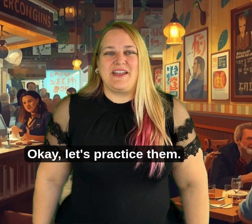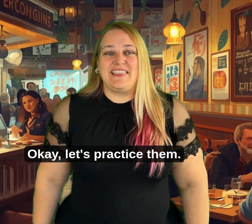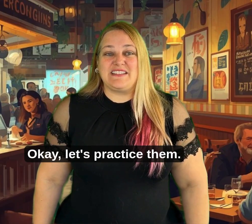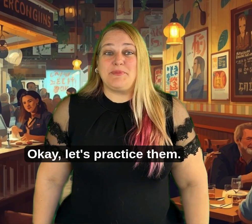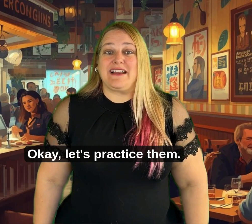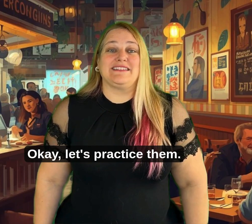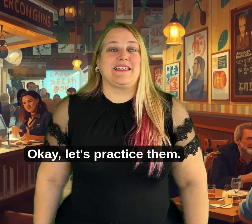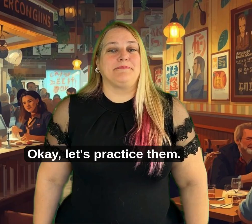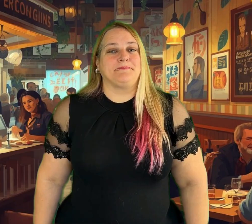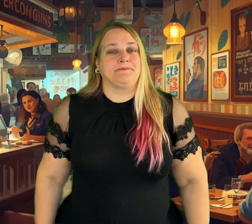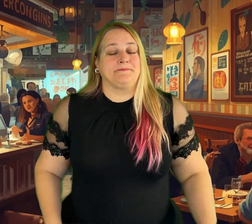Okay, let's practice them.